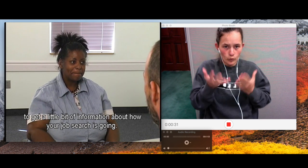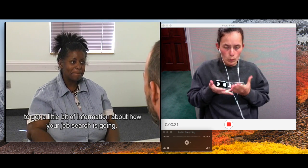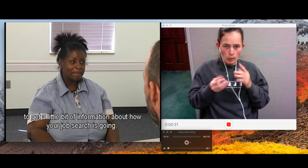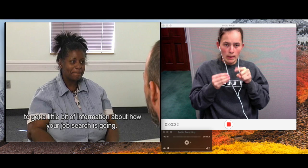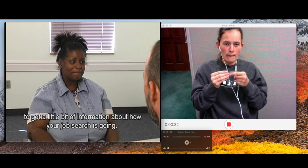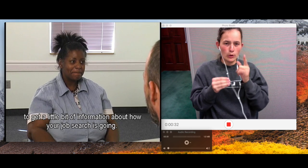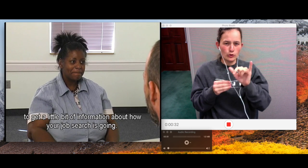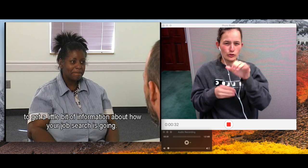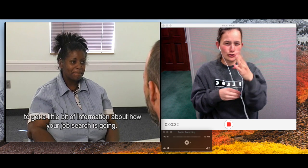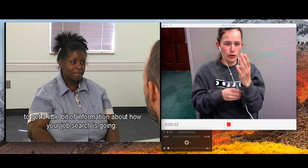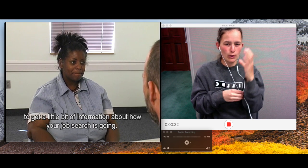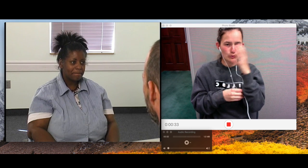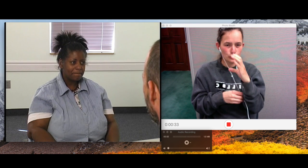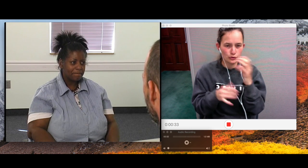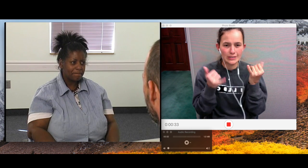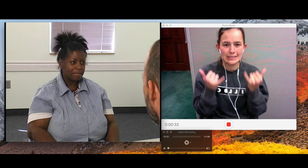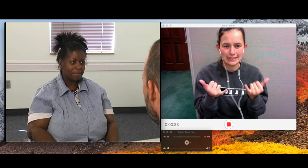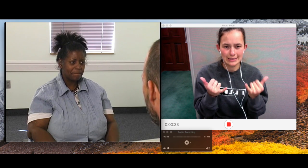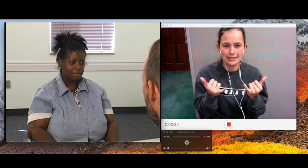is going.